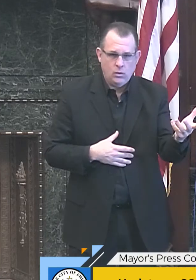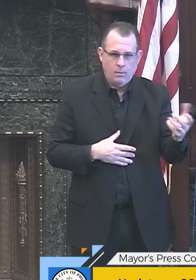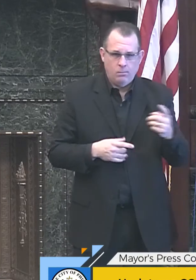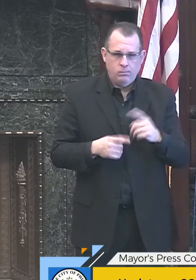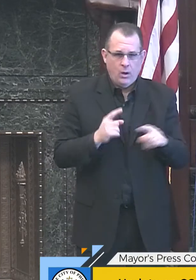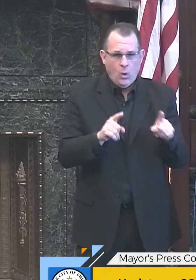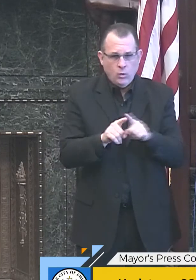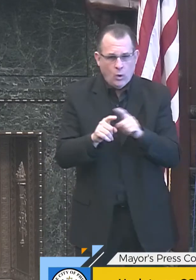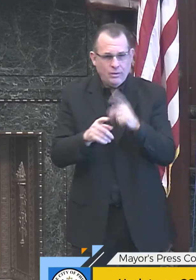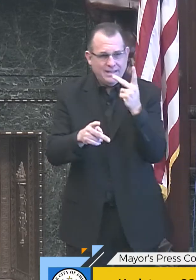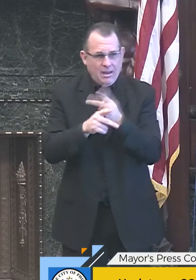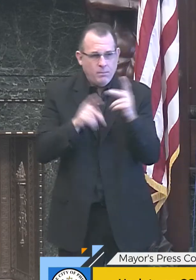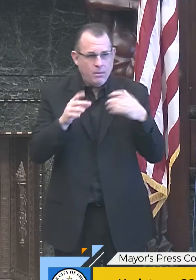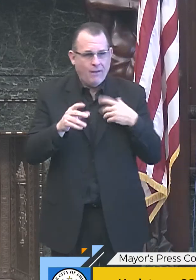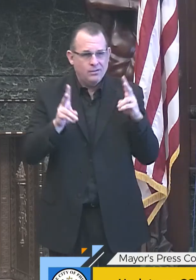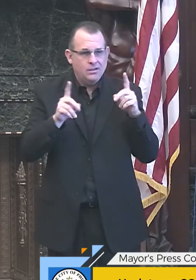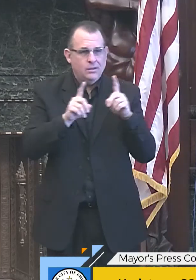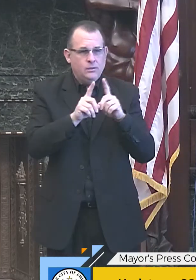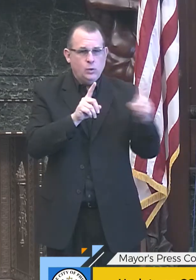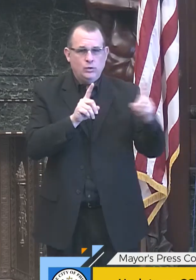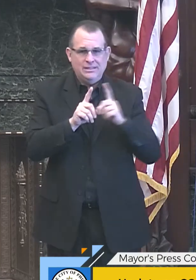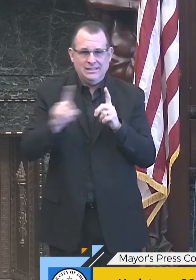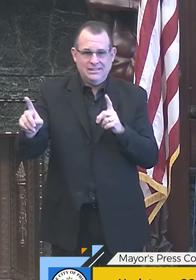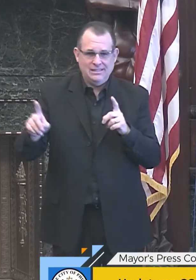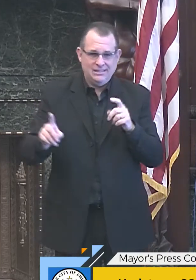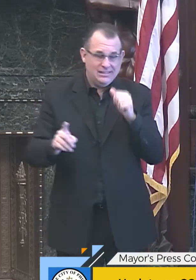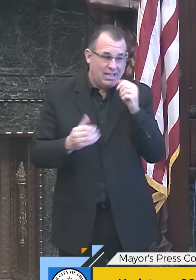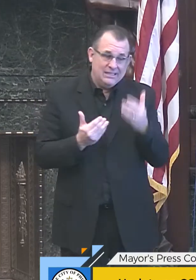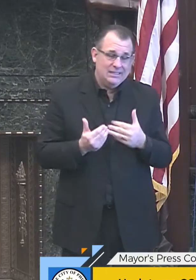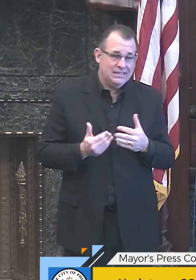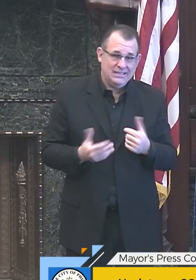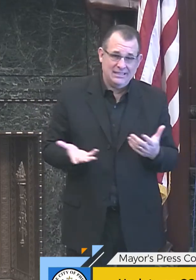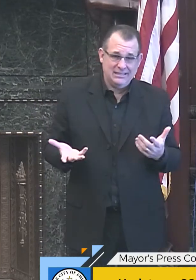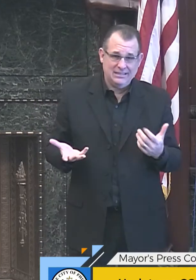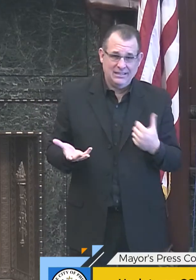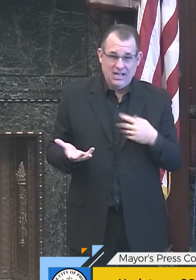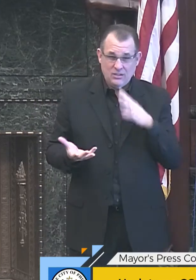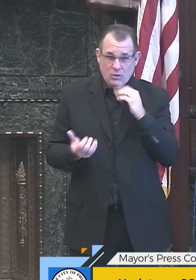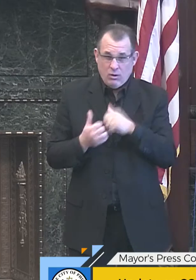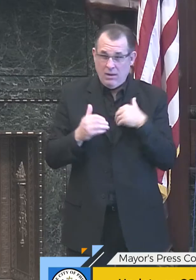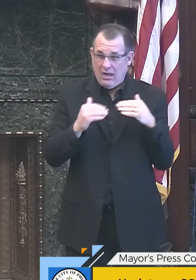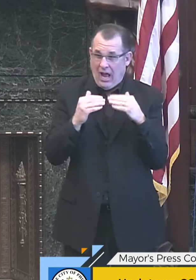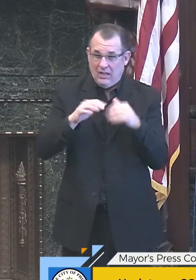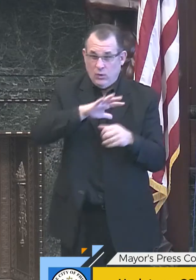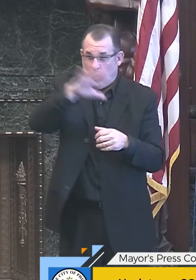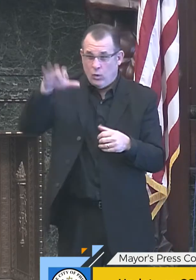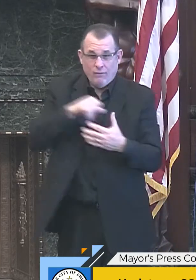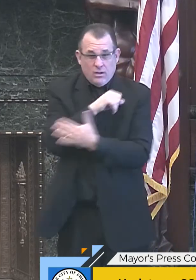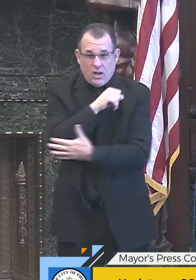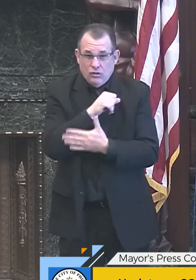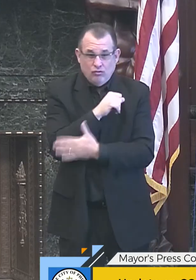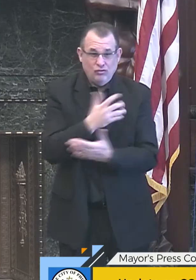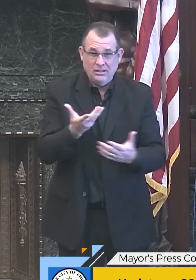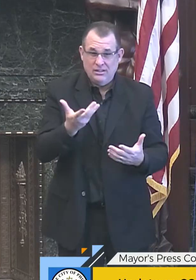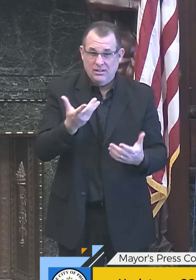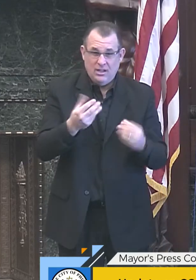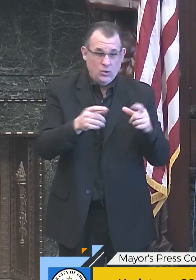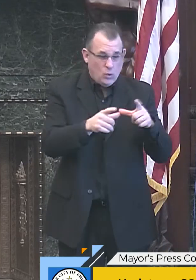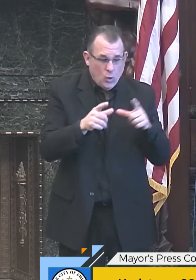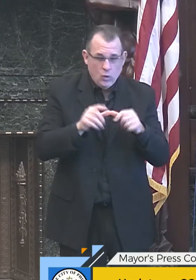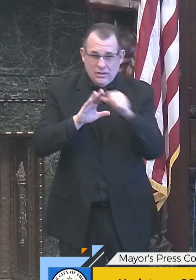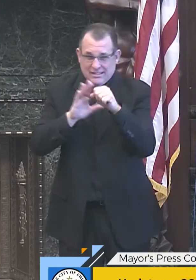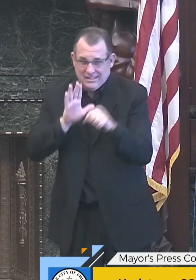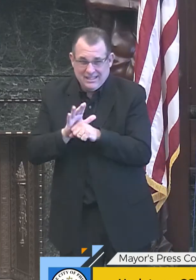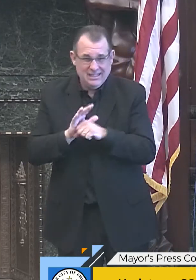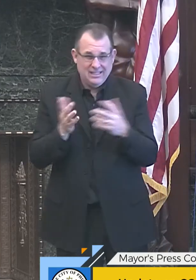distancing. This is not an easy issue, and as I talk to my colleagues across the country, both on the county and city level, this is something that all of us are trying to struggle